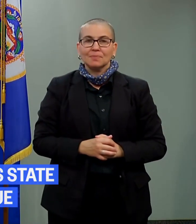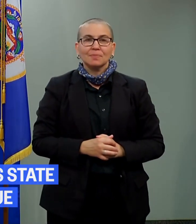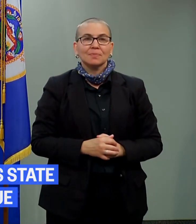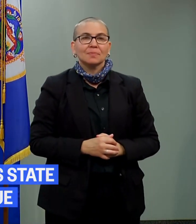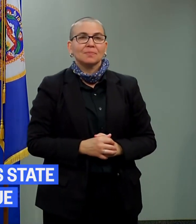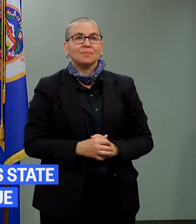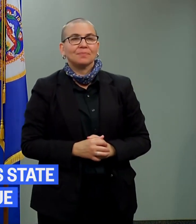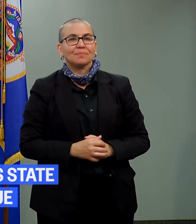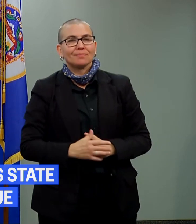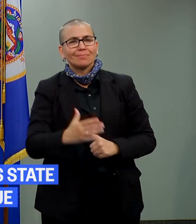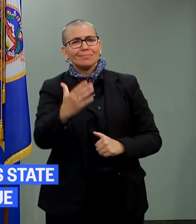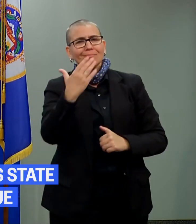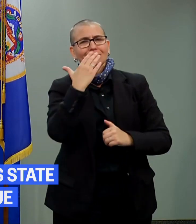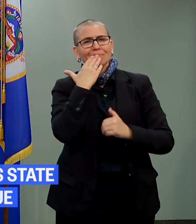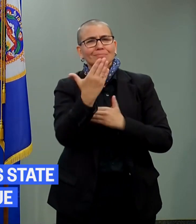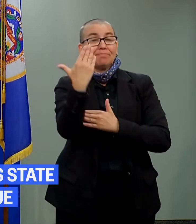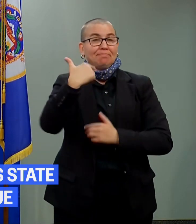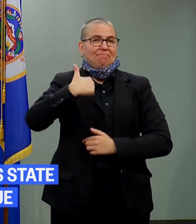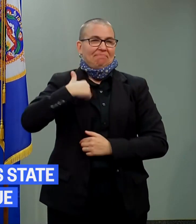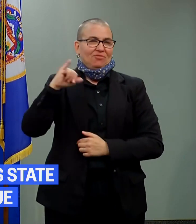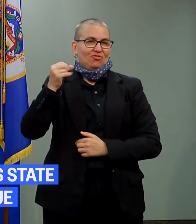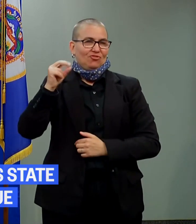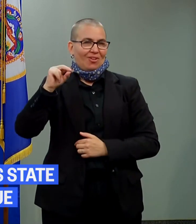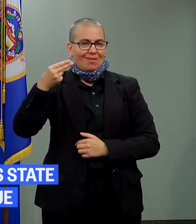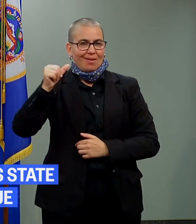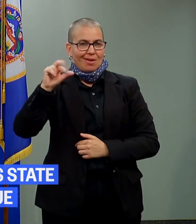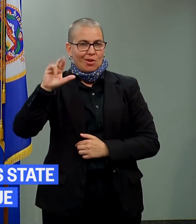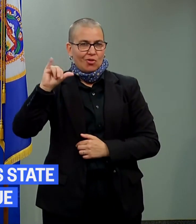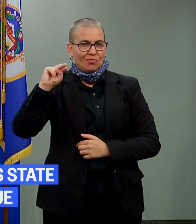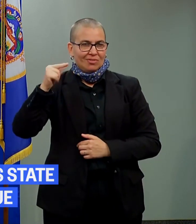Good morning. I'm John Harrington, Commissioner of the Department of Public Safety.